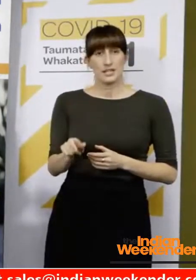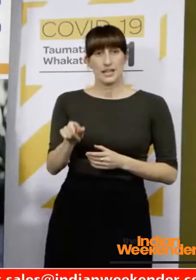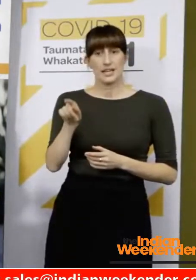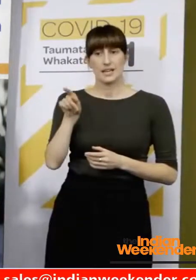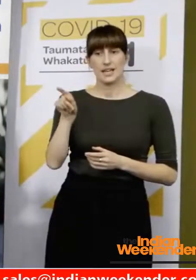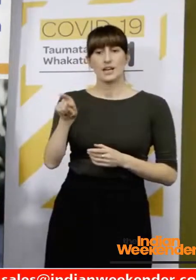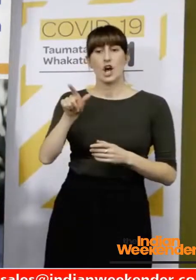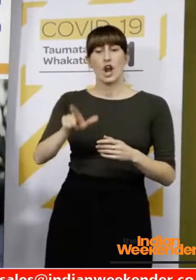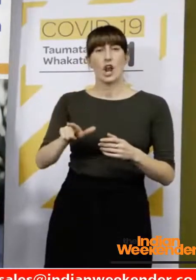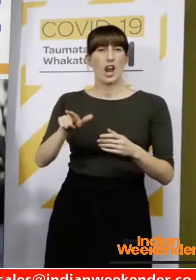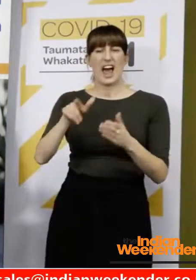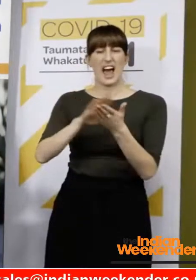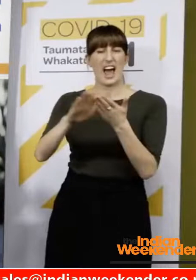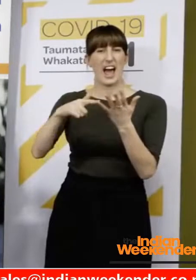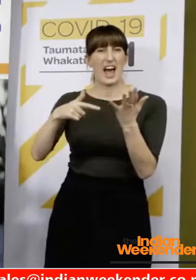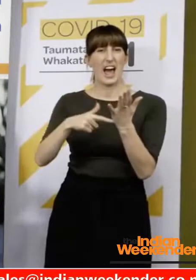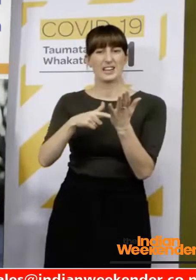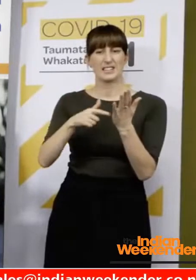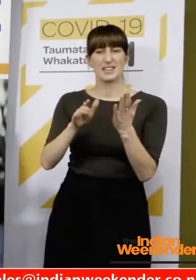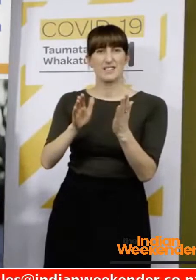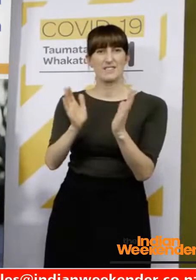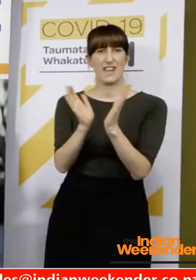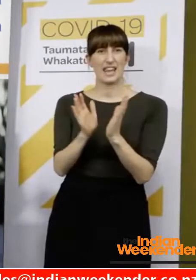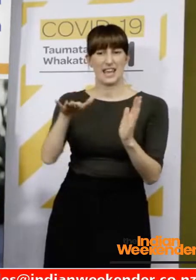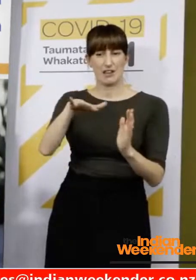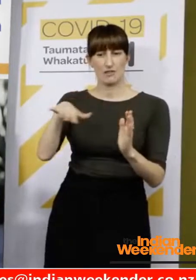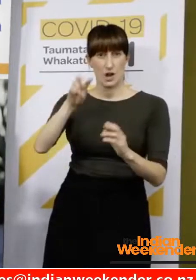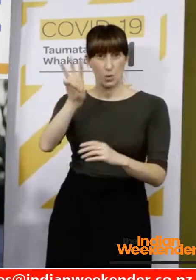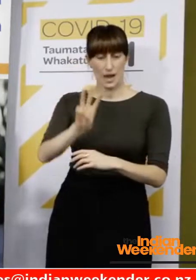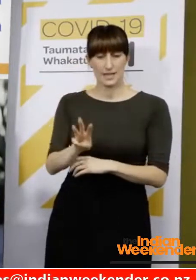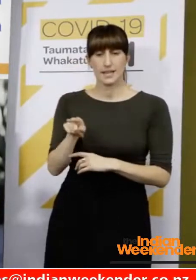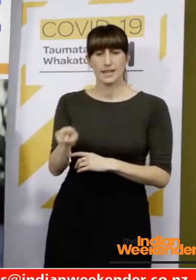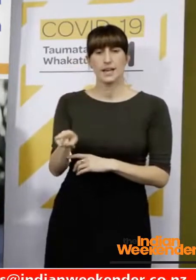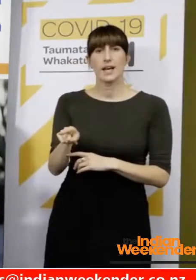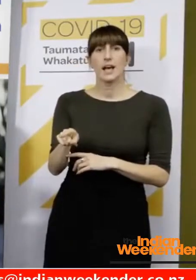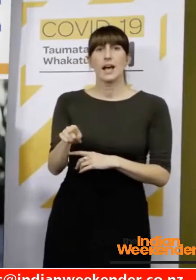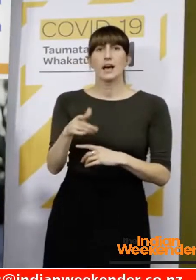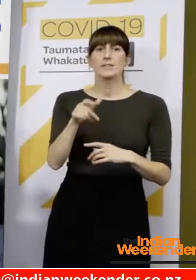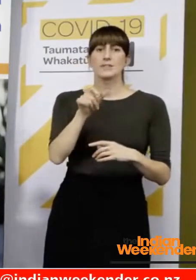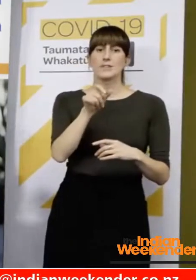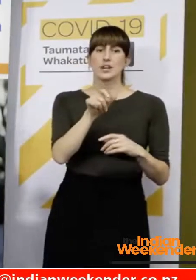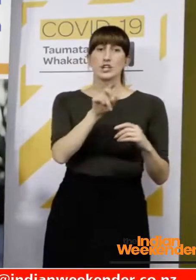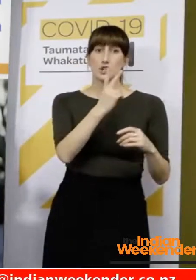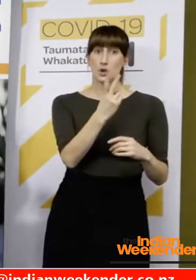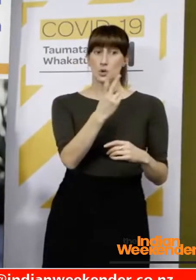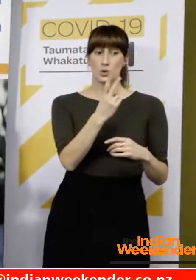wasn't anticipated, obviously. But Yeah, so I've just that's not ideal, spoken with but the we'll medical just officer deal of health with that about this. So like everyone